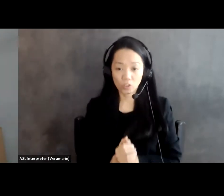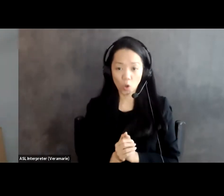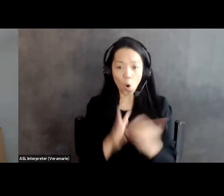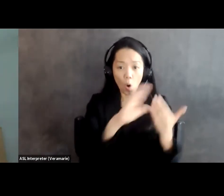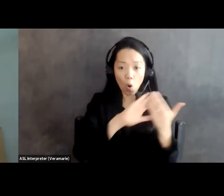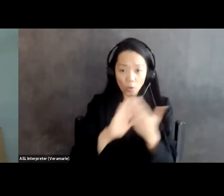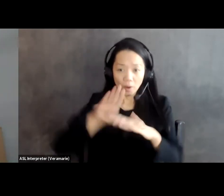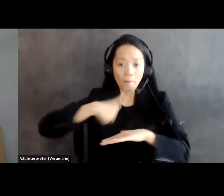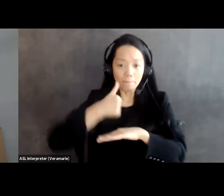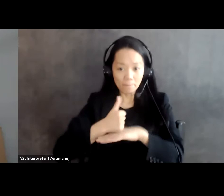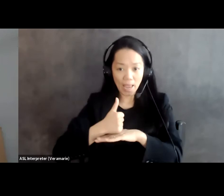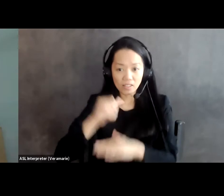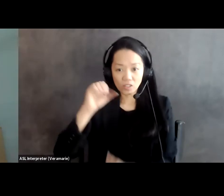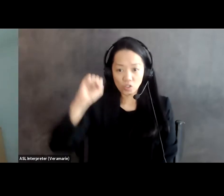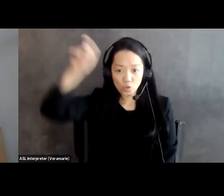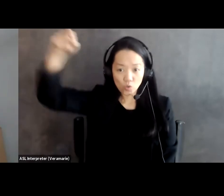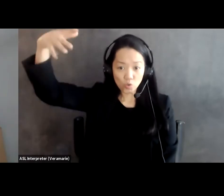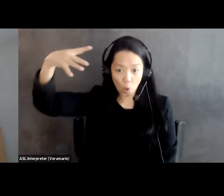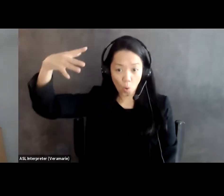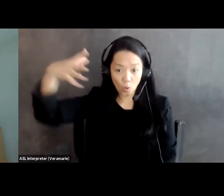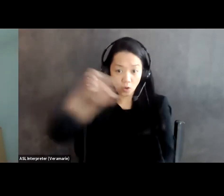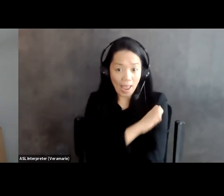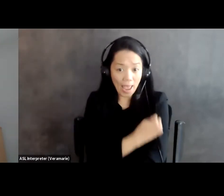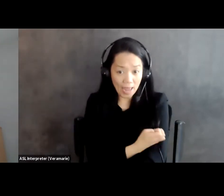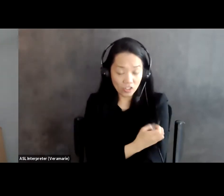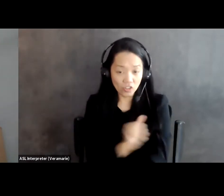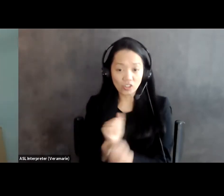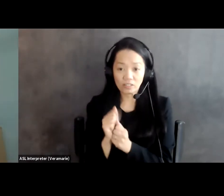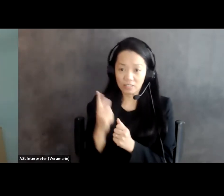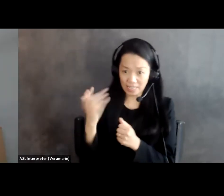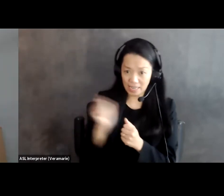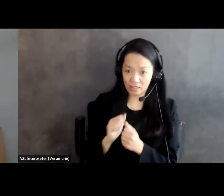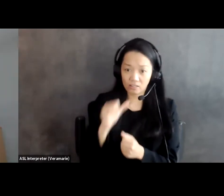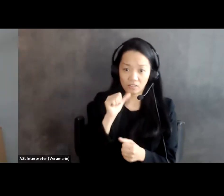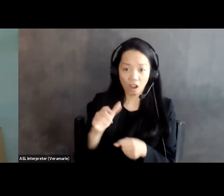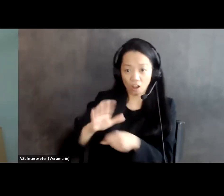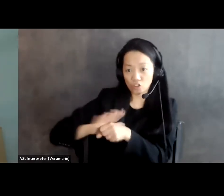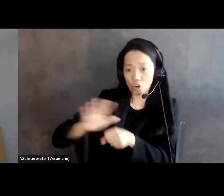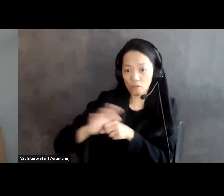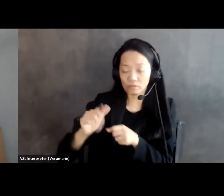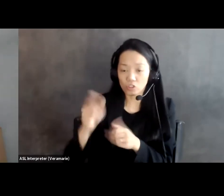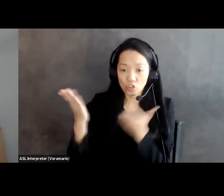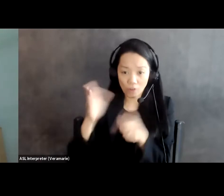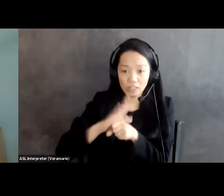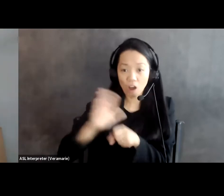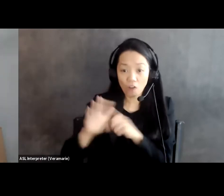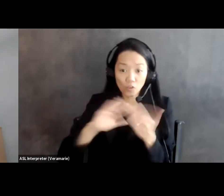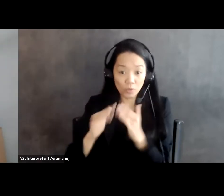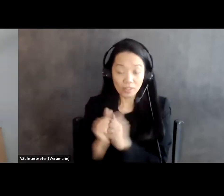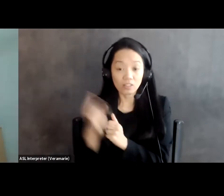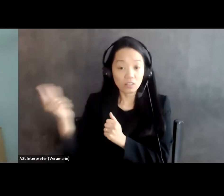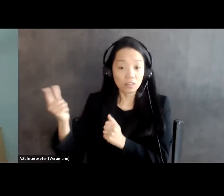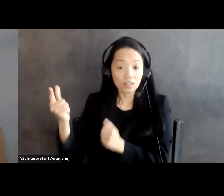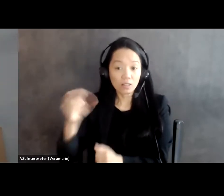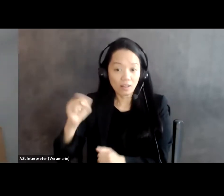community-based solar energy and environmental justice in underserved communities, the suppliers that are providing the services,